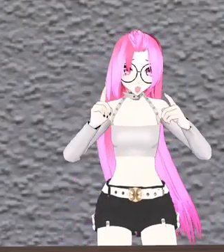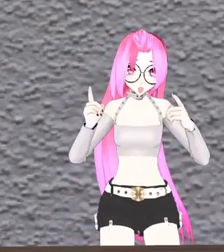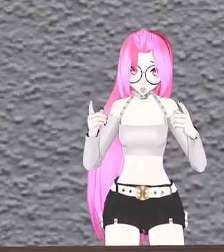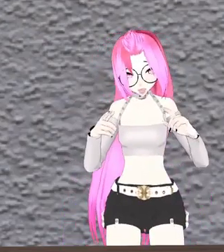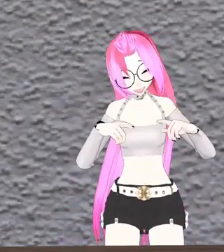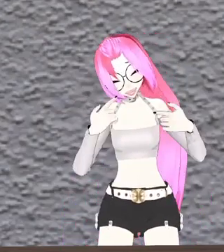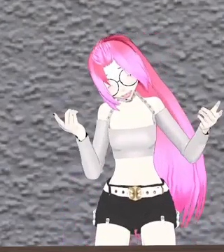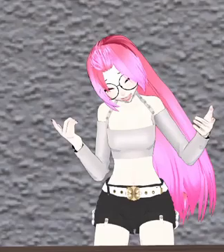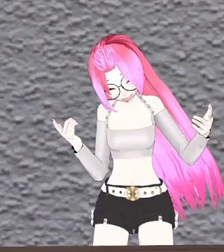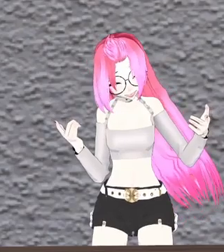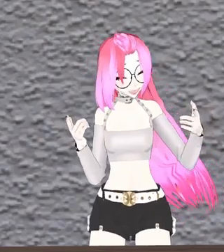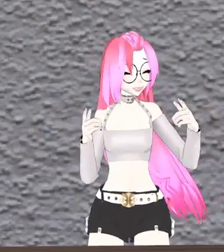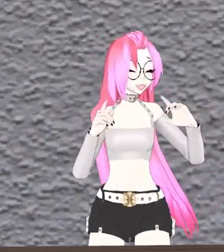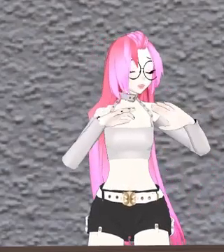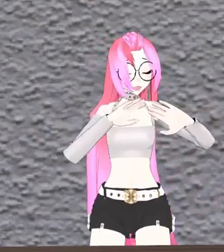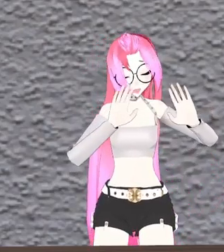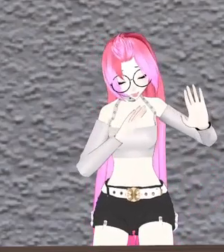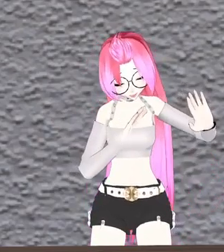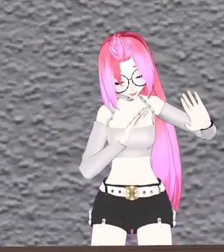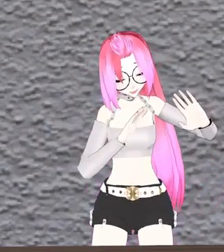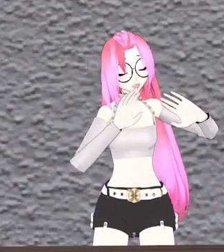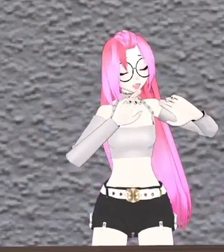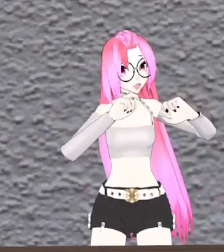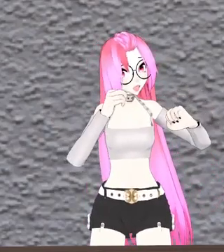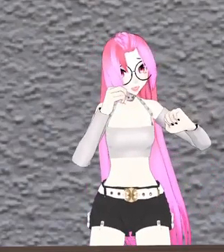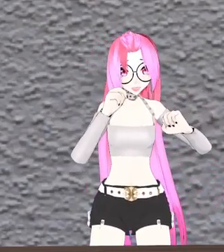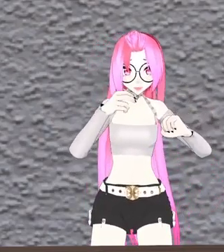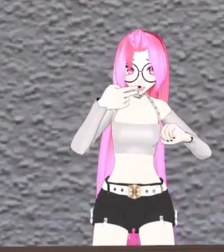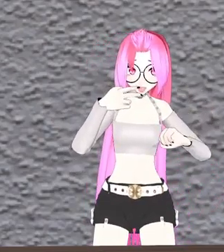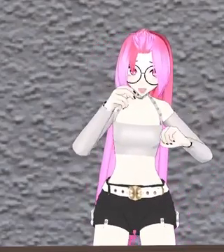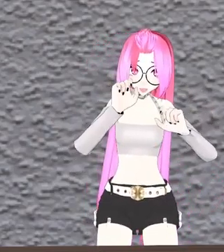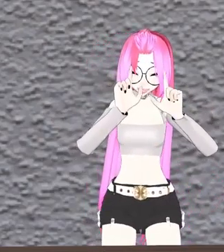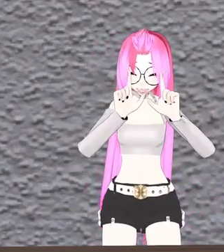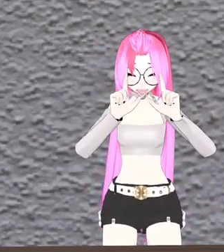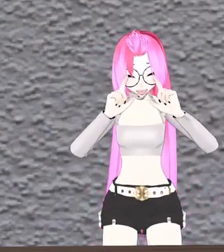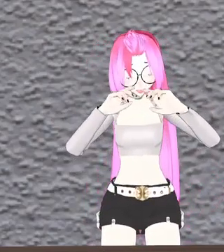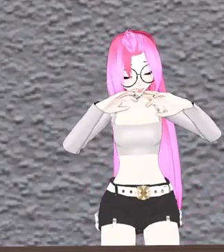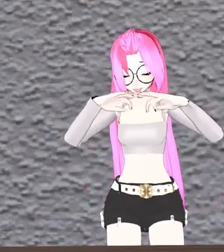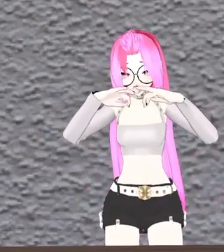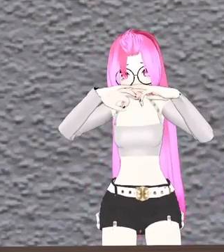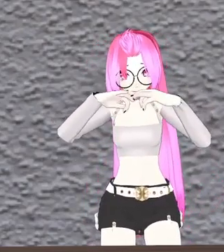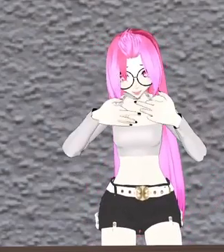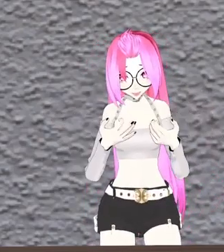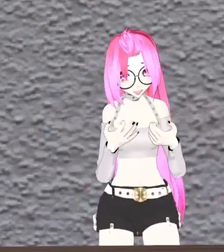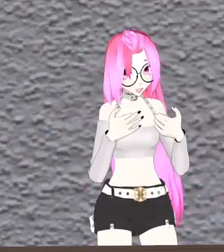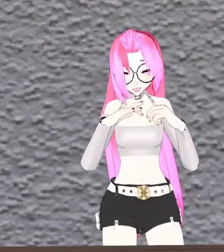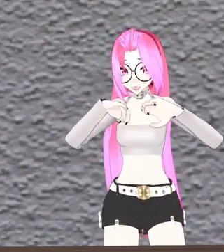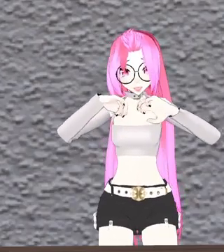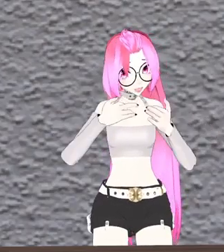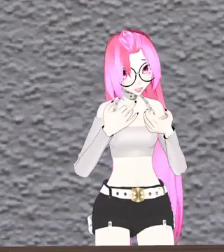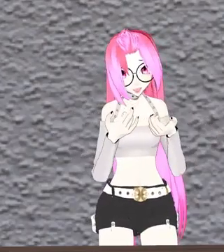we're just going to have to live with it. But it's fine, because how does have that variation with relaxed hands, so you could do that.